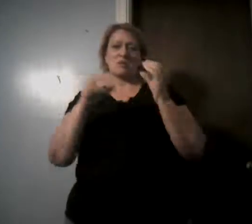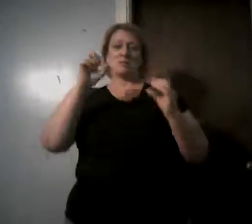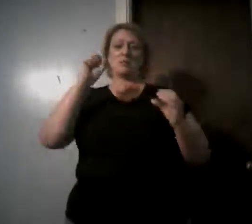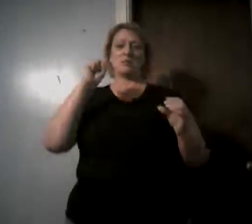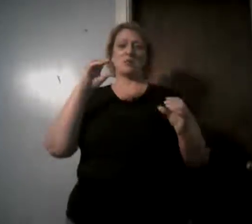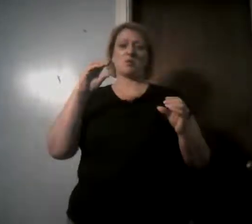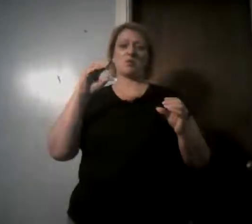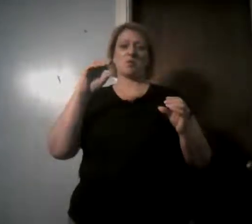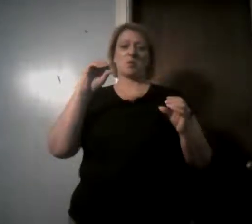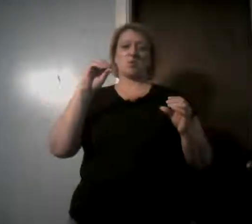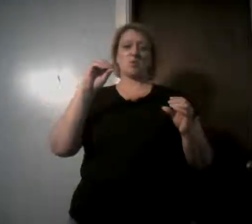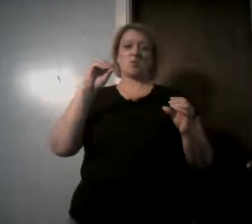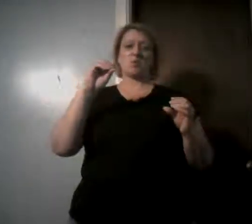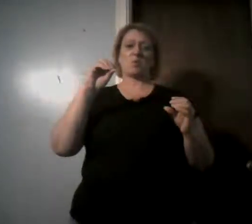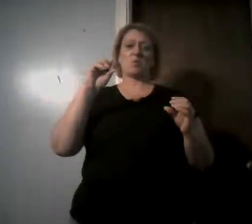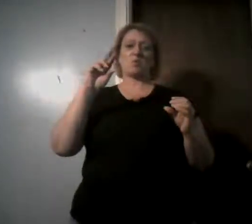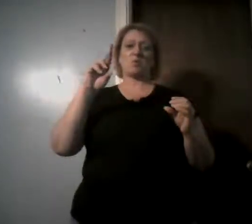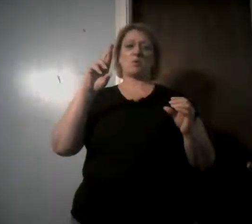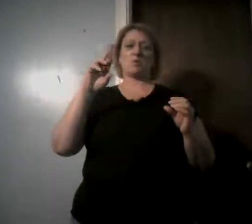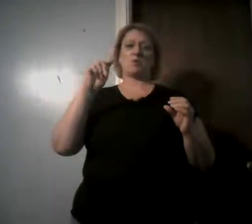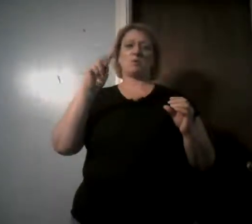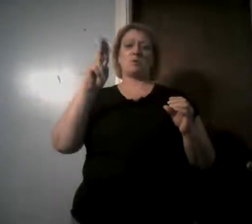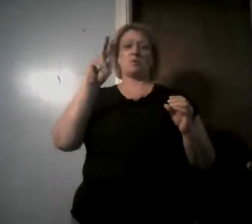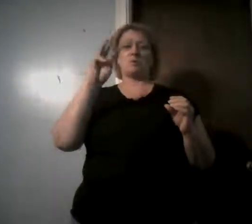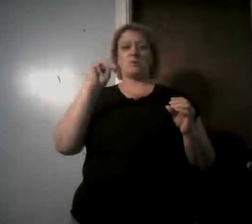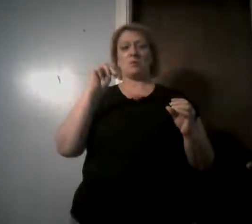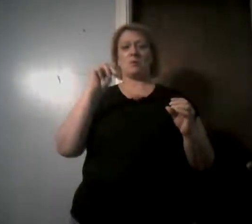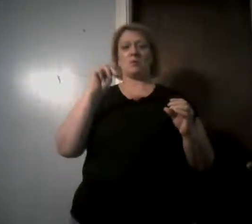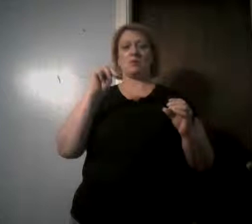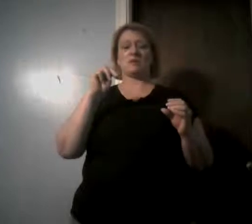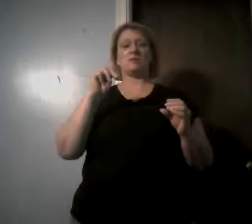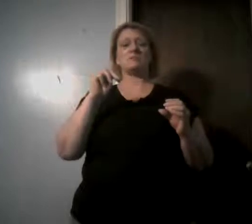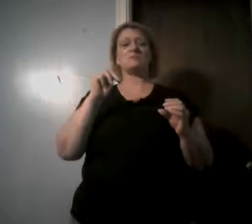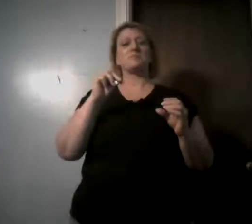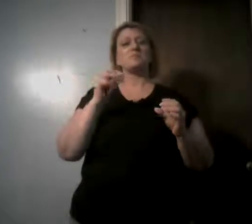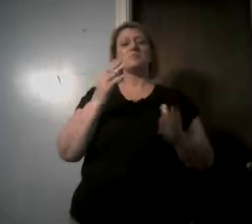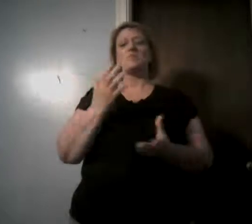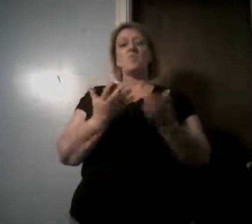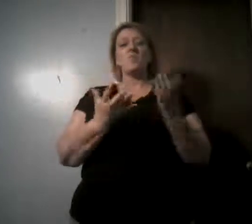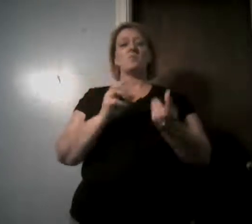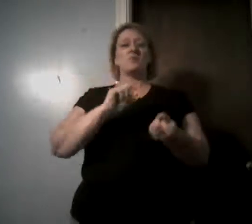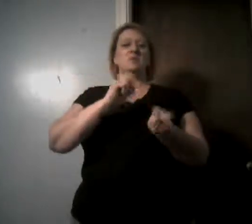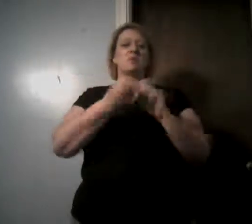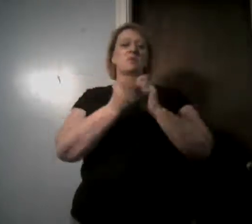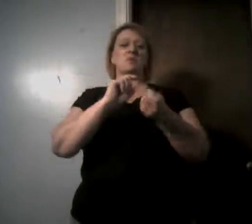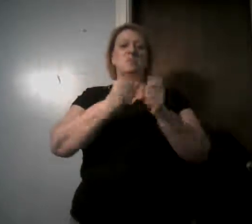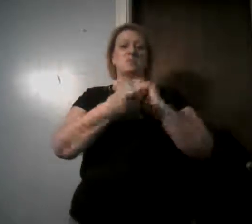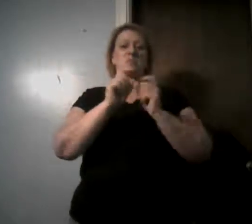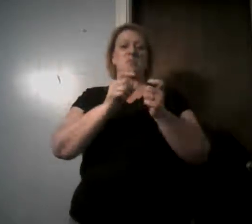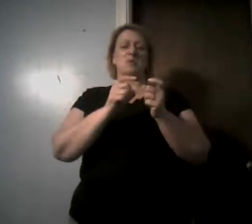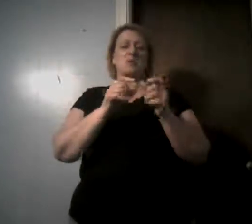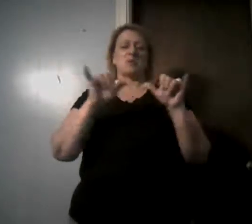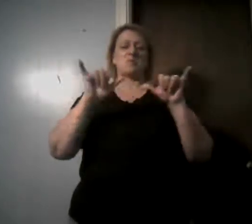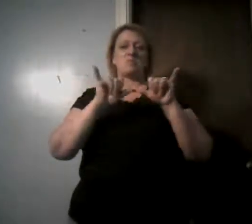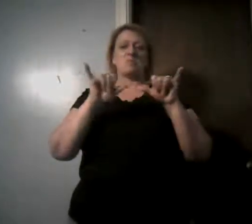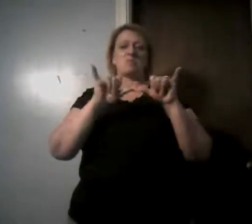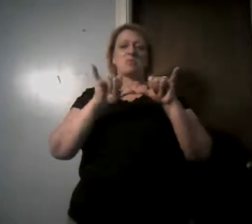some symptoms of this may be a change in size or shape of one or both testes, may have pain or not.